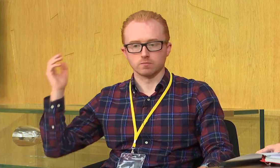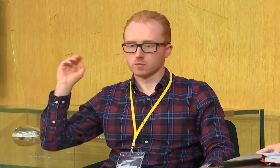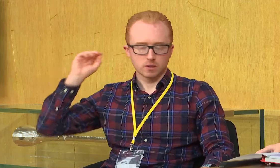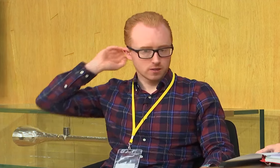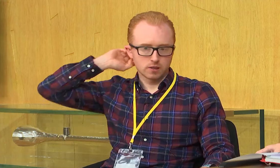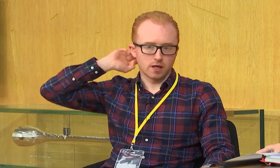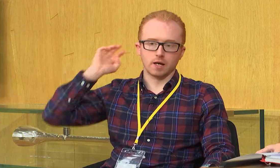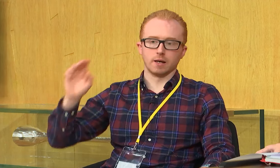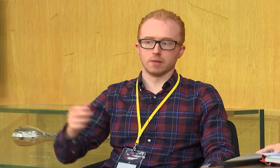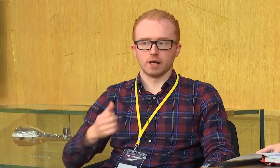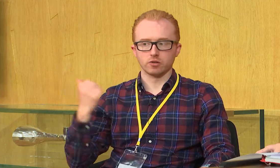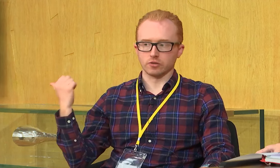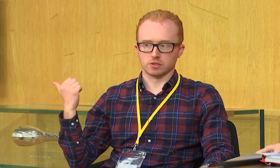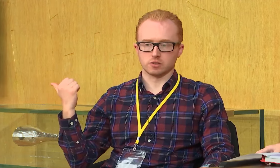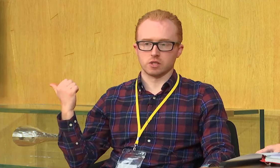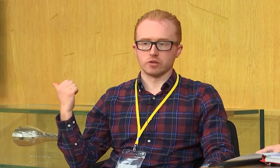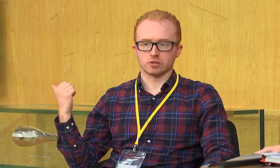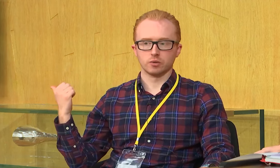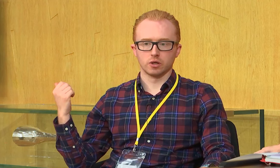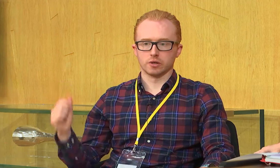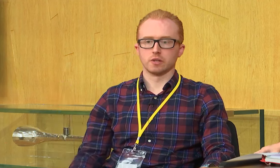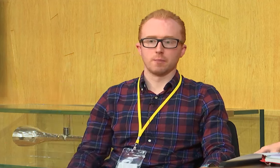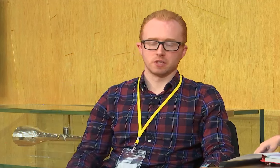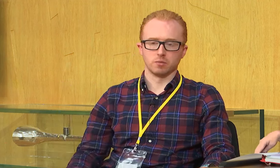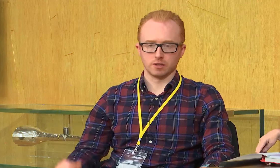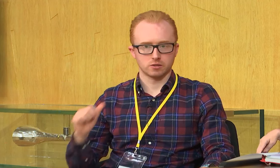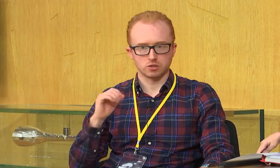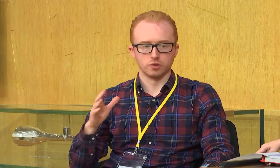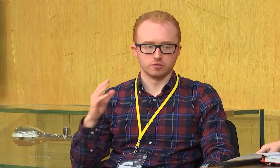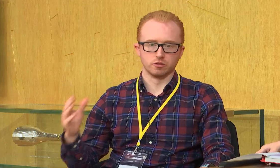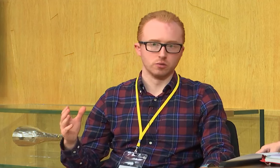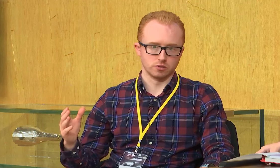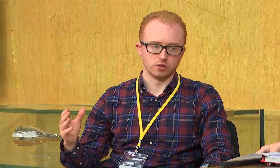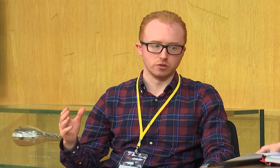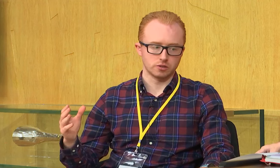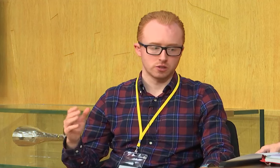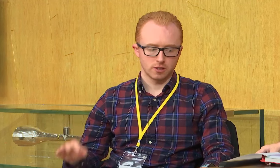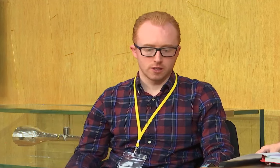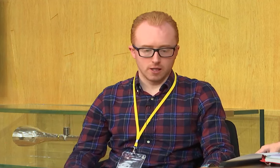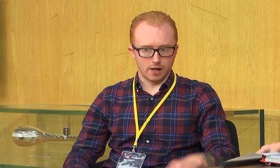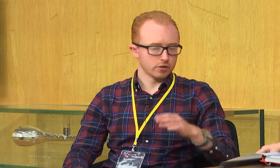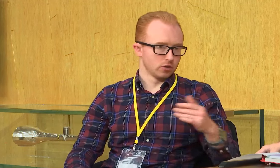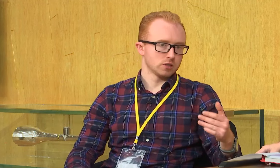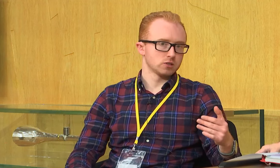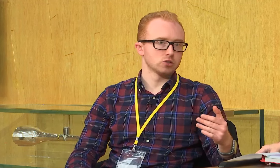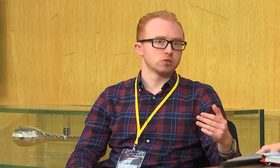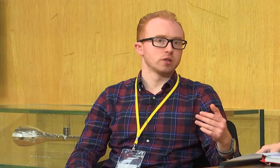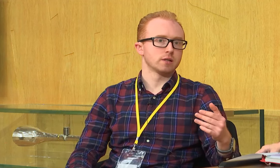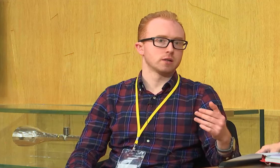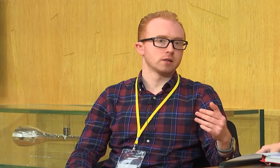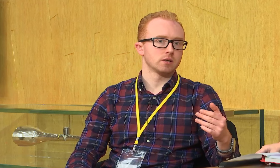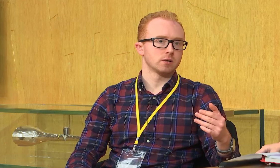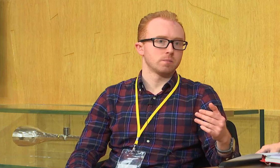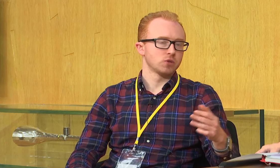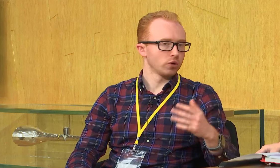and I'm like, I've got this and this going on, and that makes my situation far worse than yours. And in the context also of,